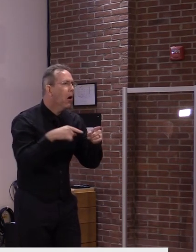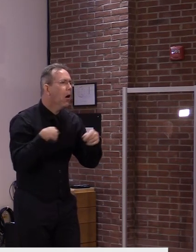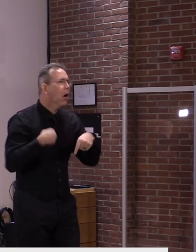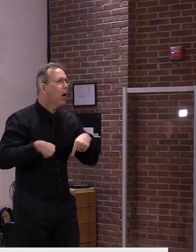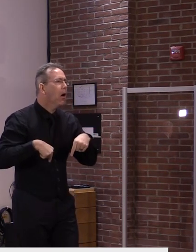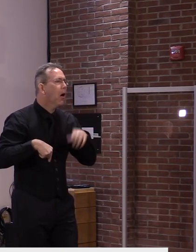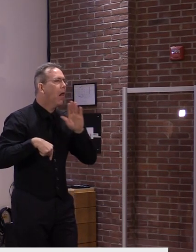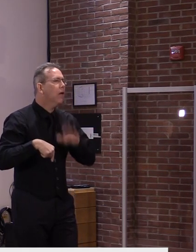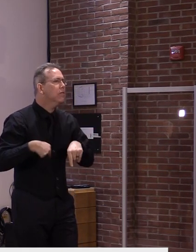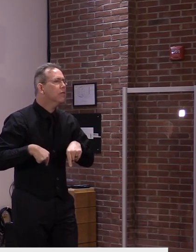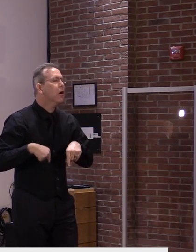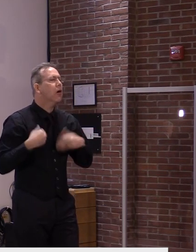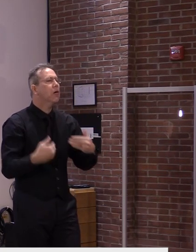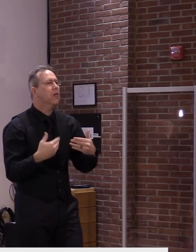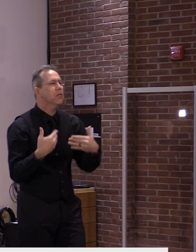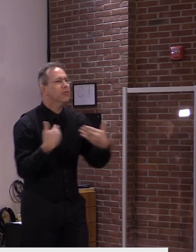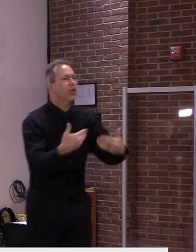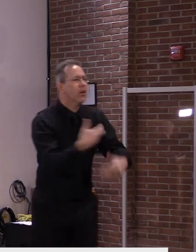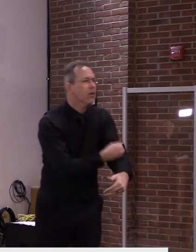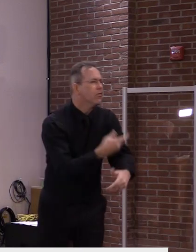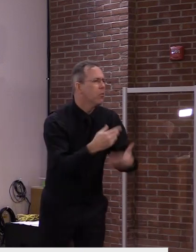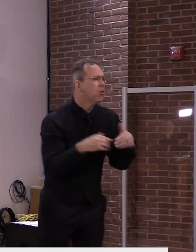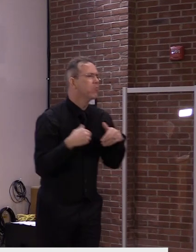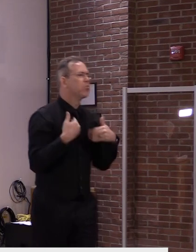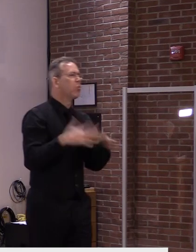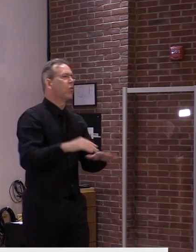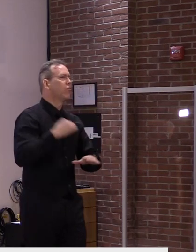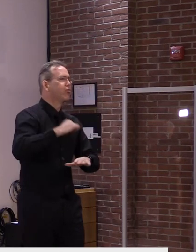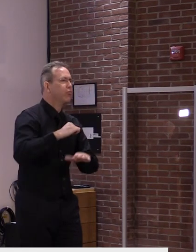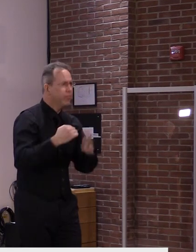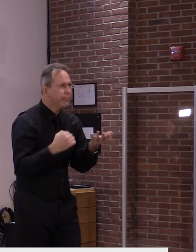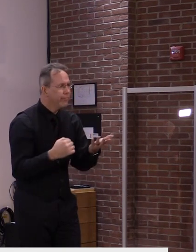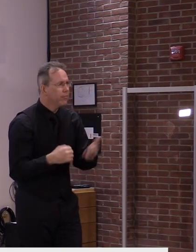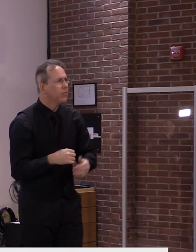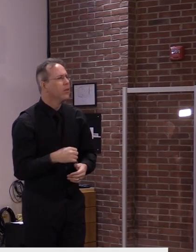that's where we anticipated this would be.